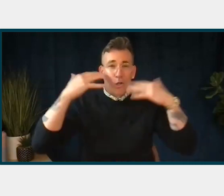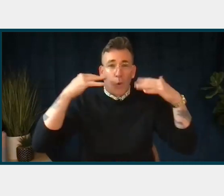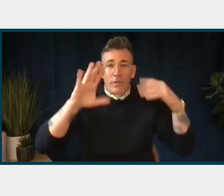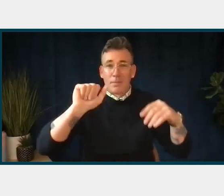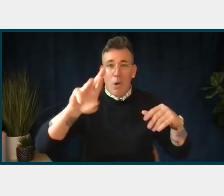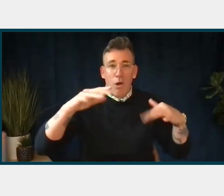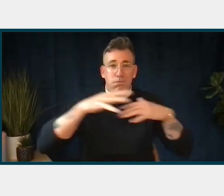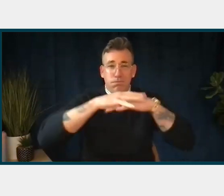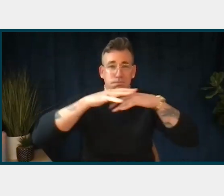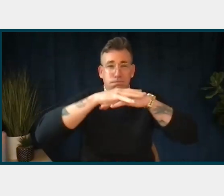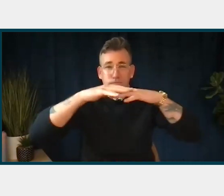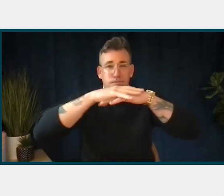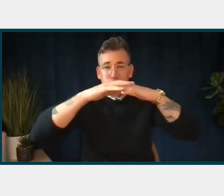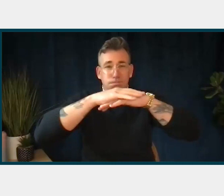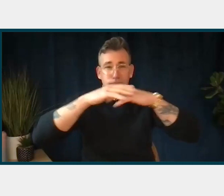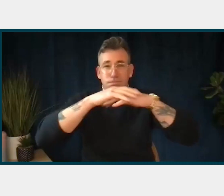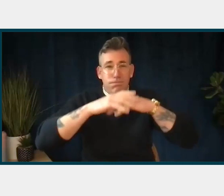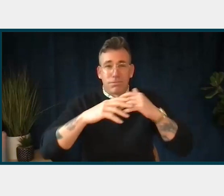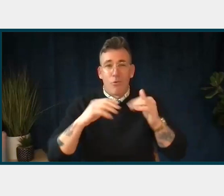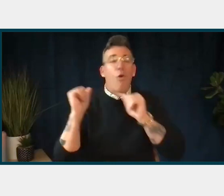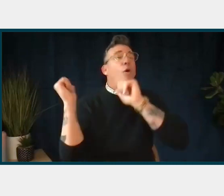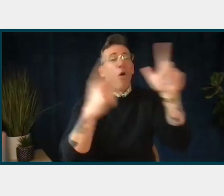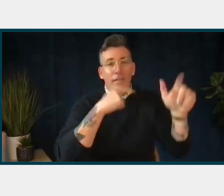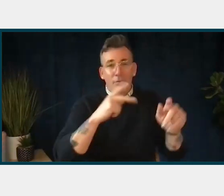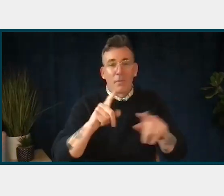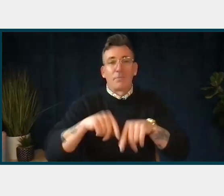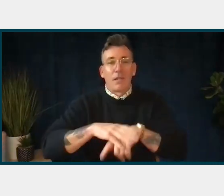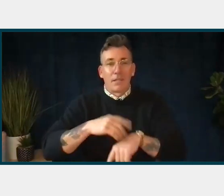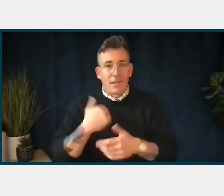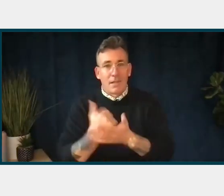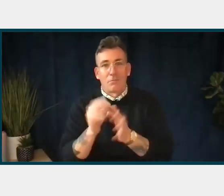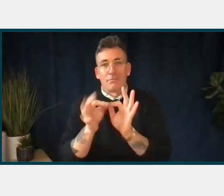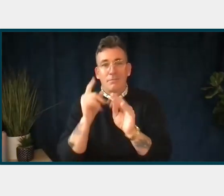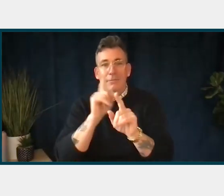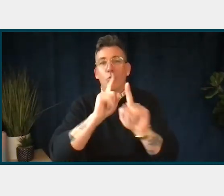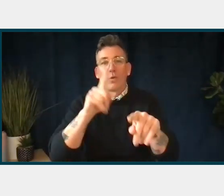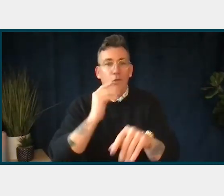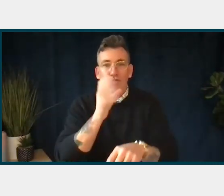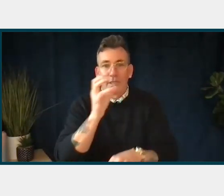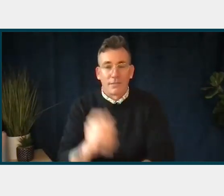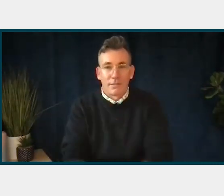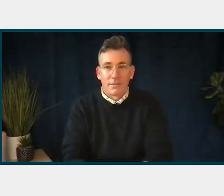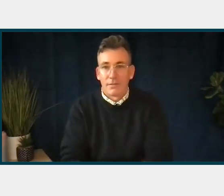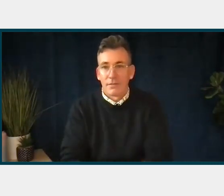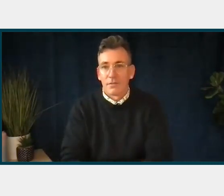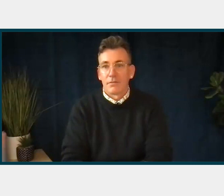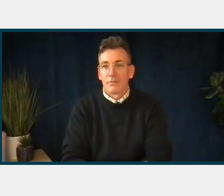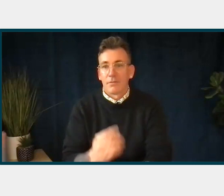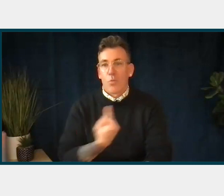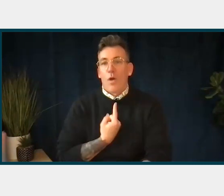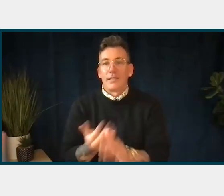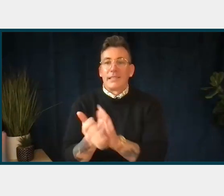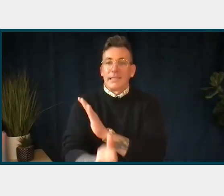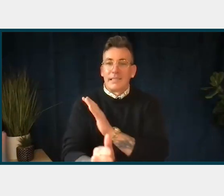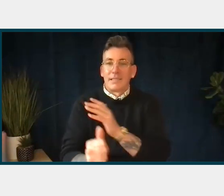right? When you're in a noisy area, all the hearing people depend on me to help order